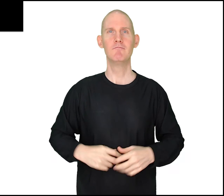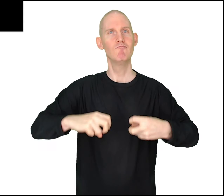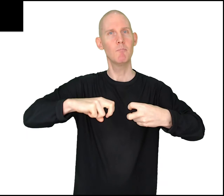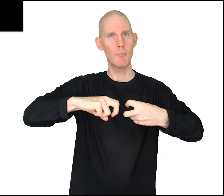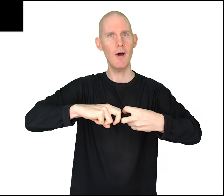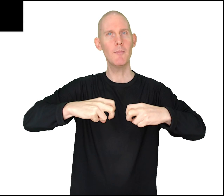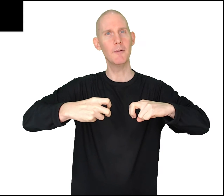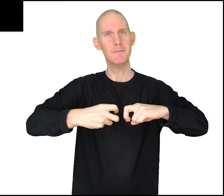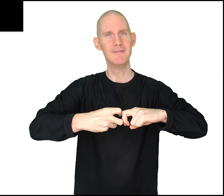Problem.